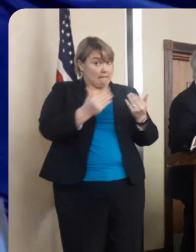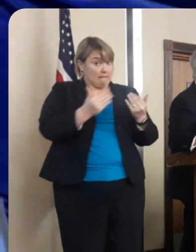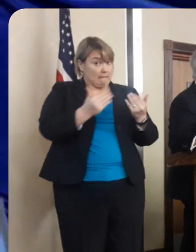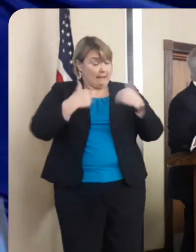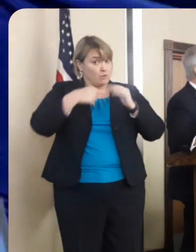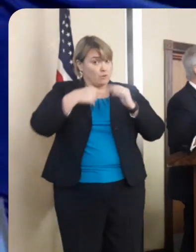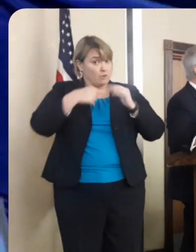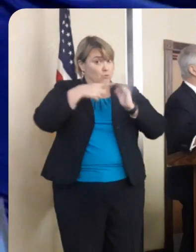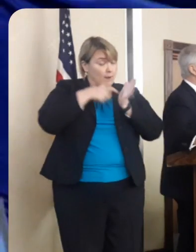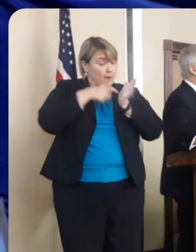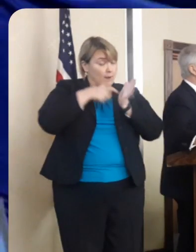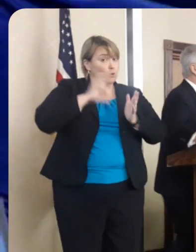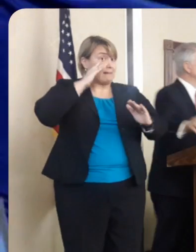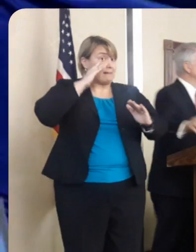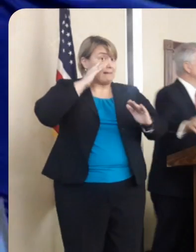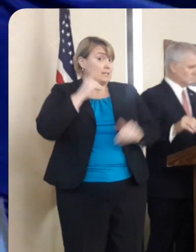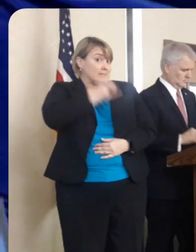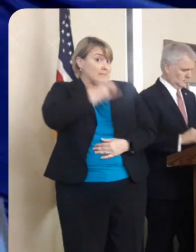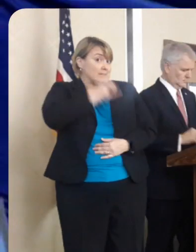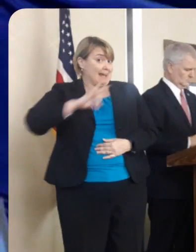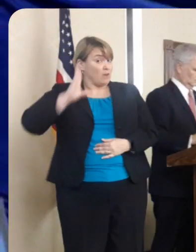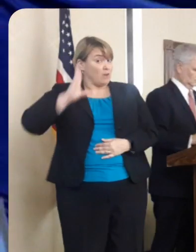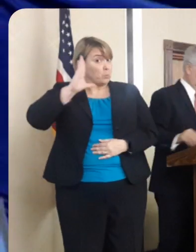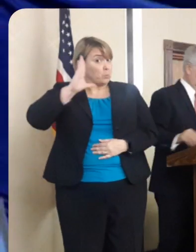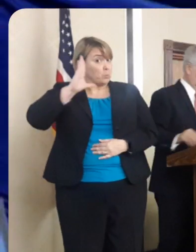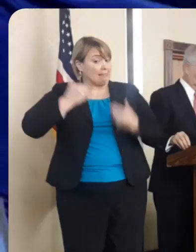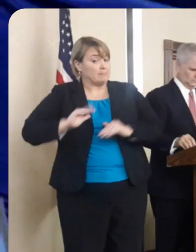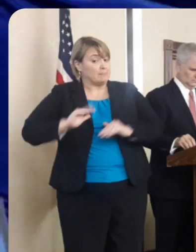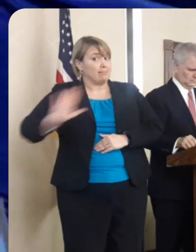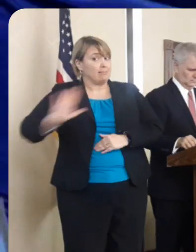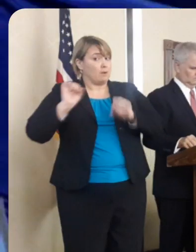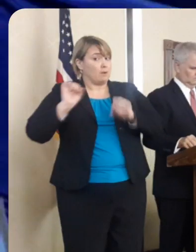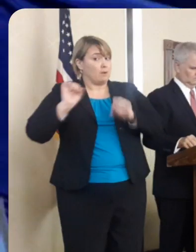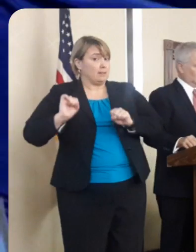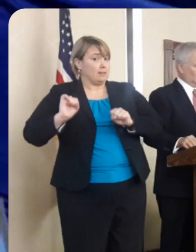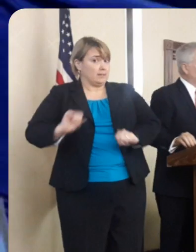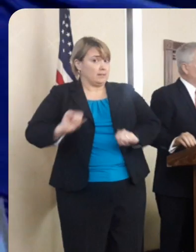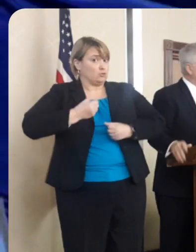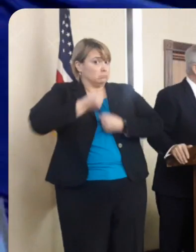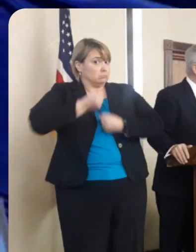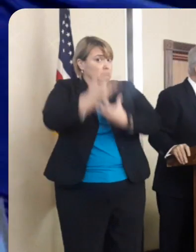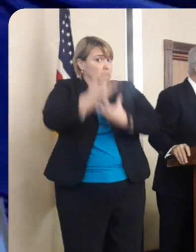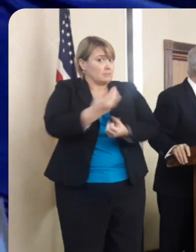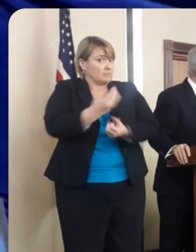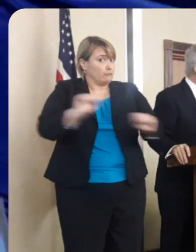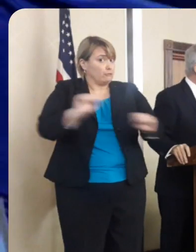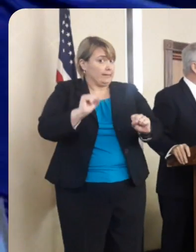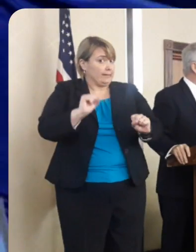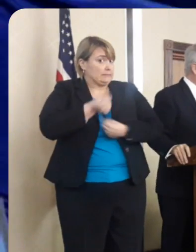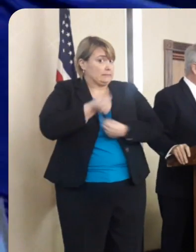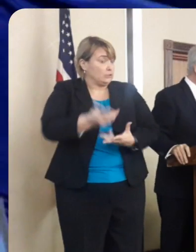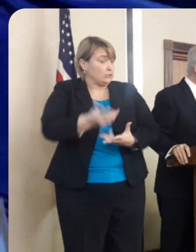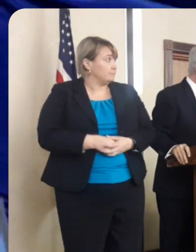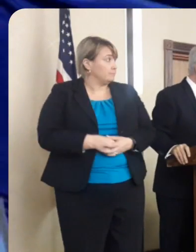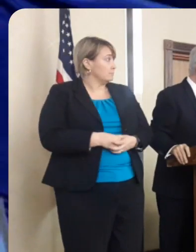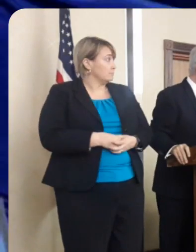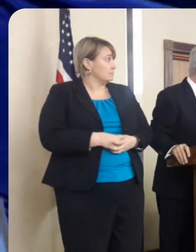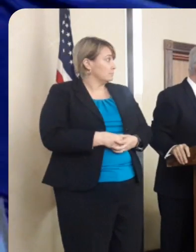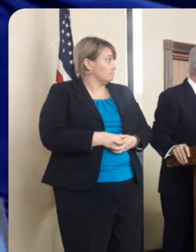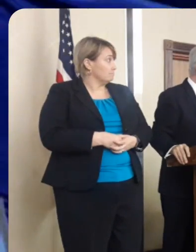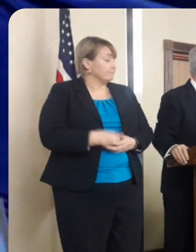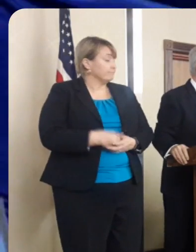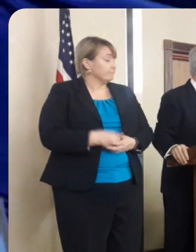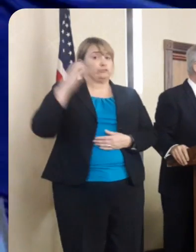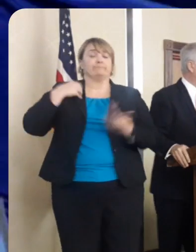that may limit their ability to exercise free speech? Well, the short answer is yes. Just